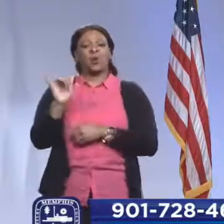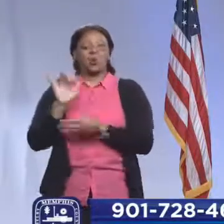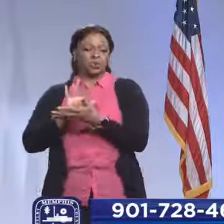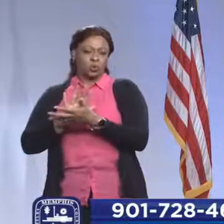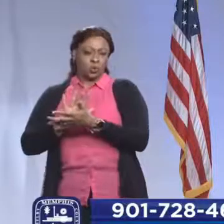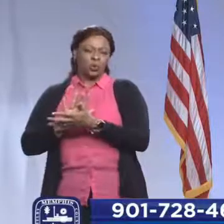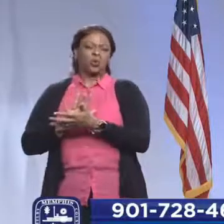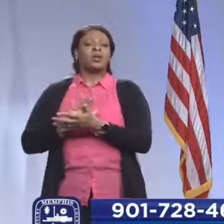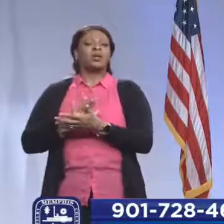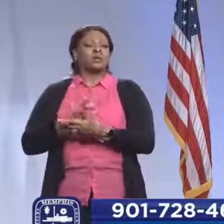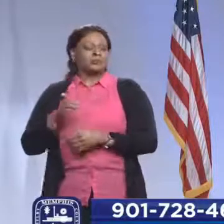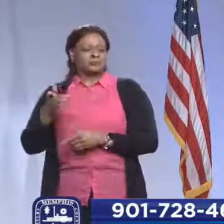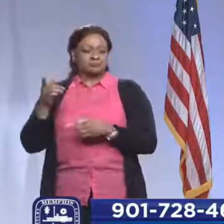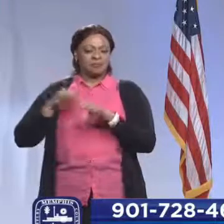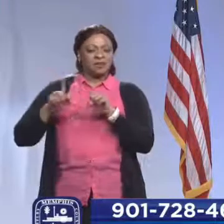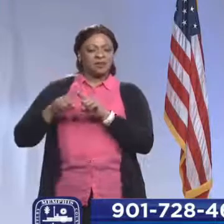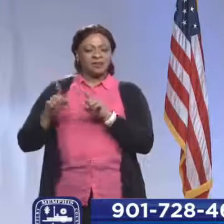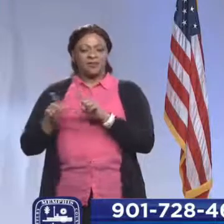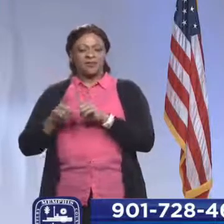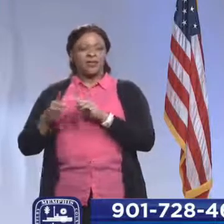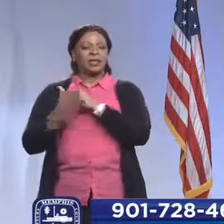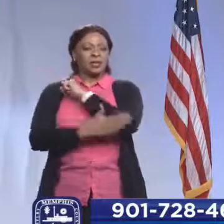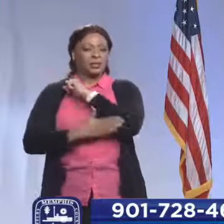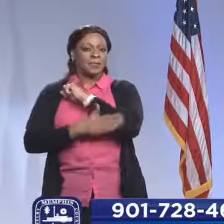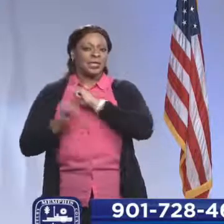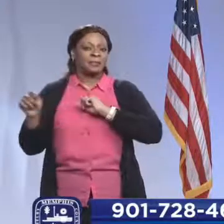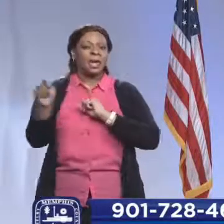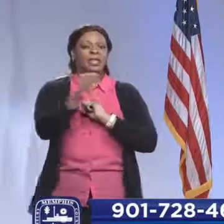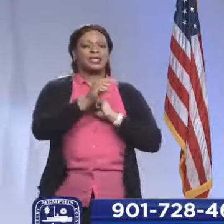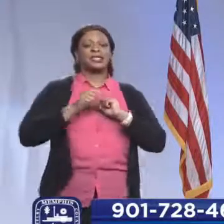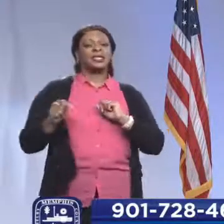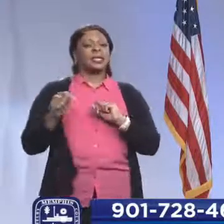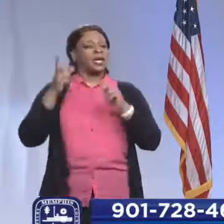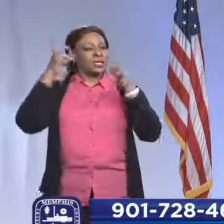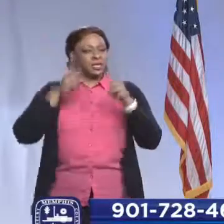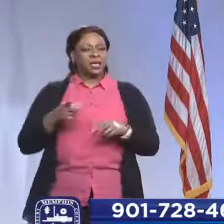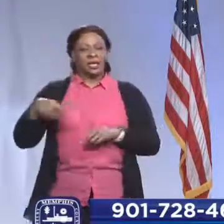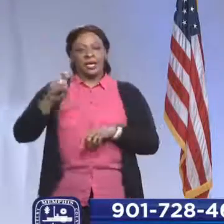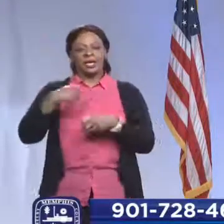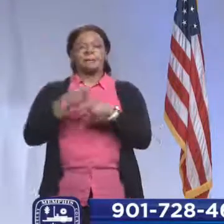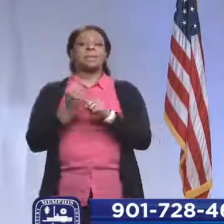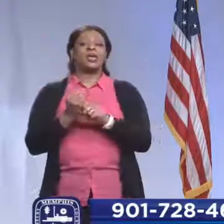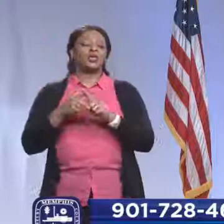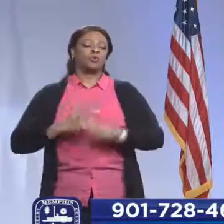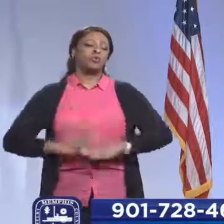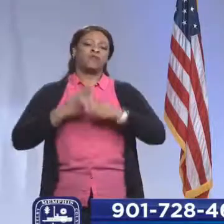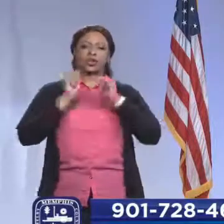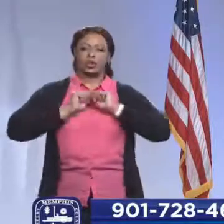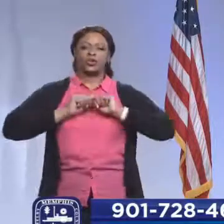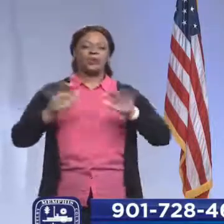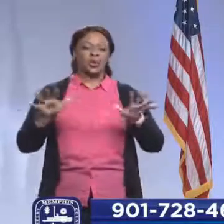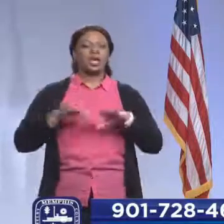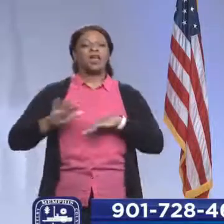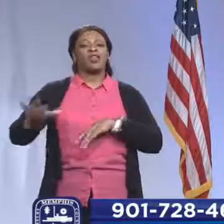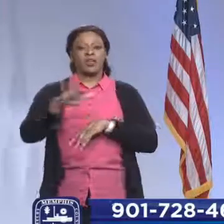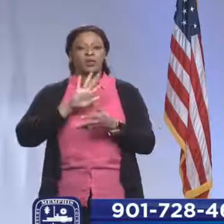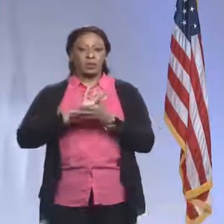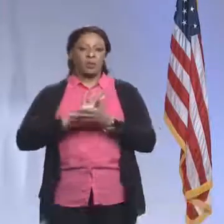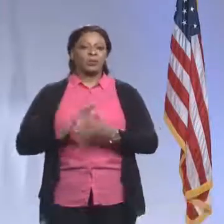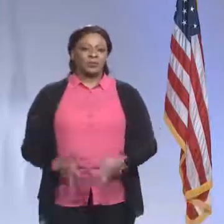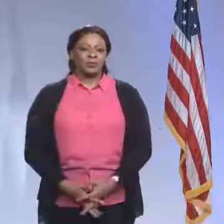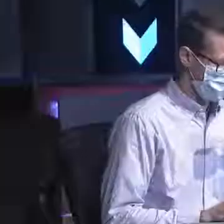school officials in various municipalities, on the decisions that they need to make to prevent spread in their particular